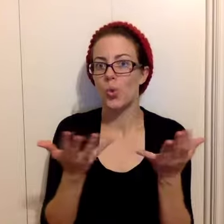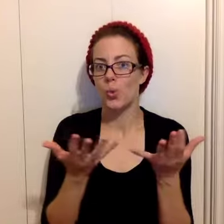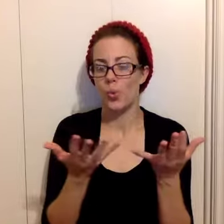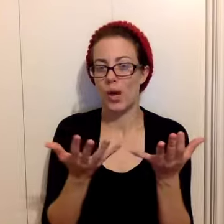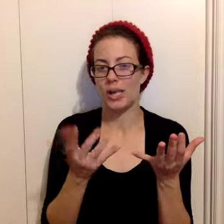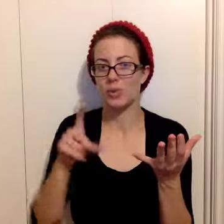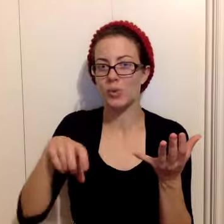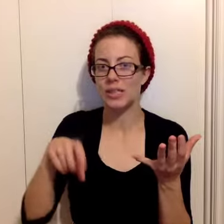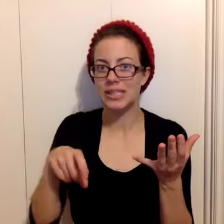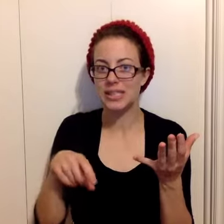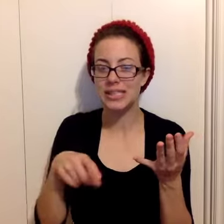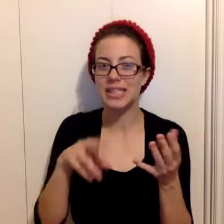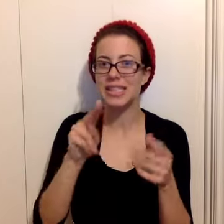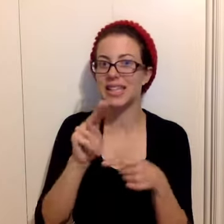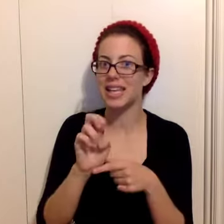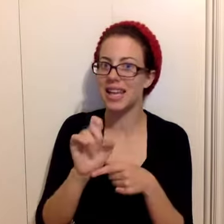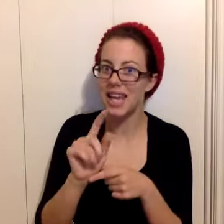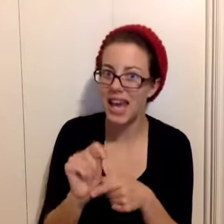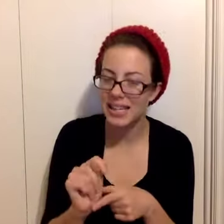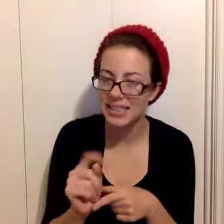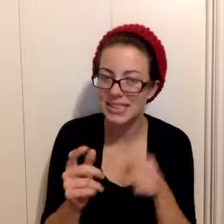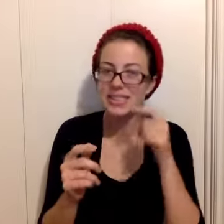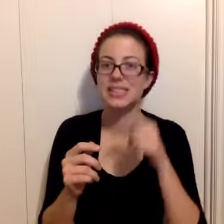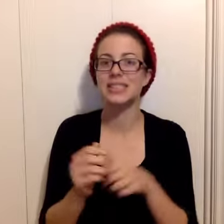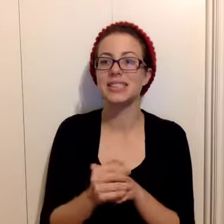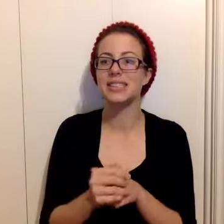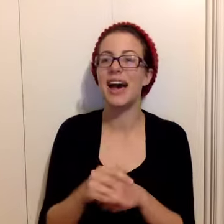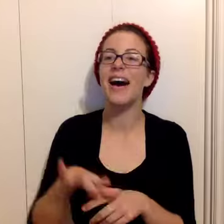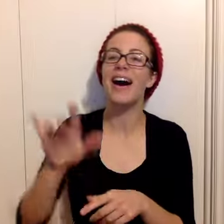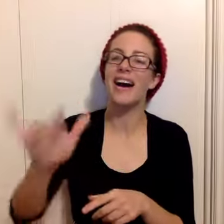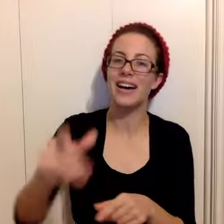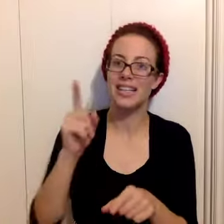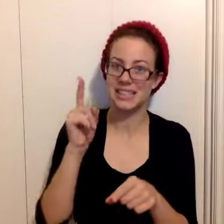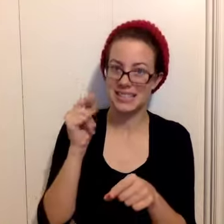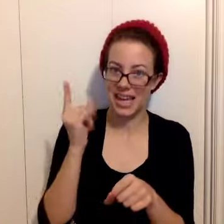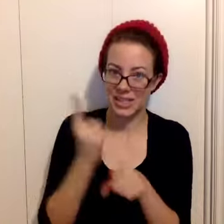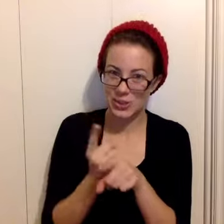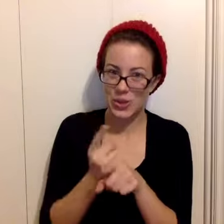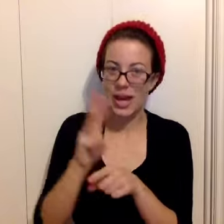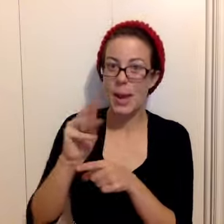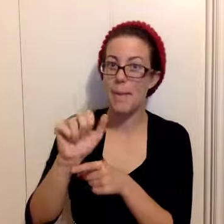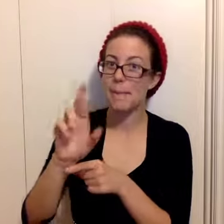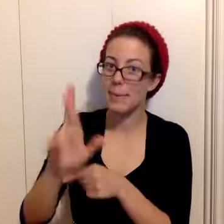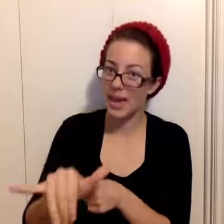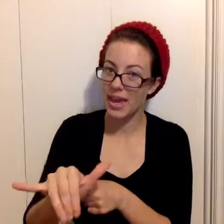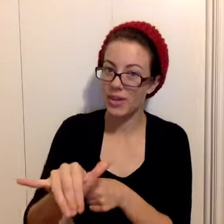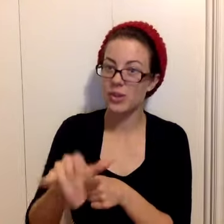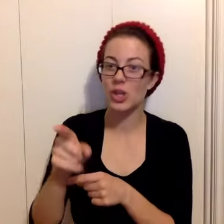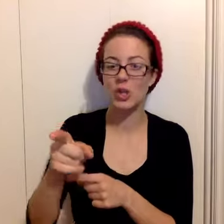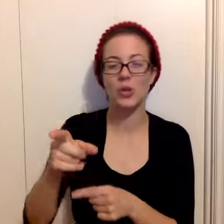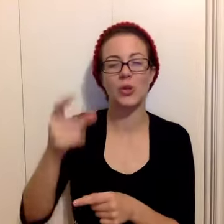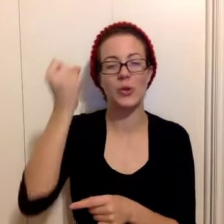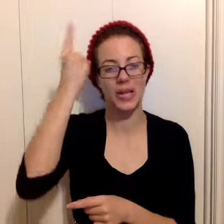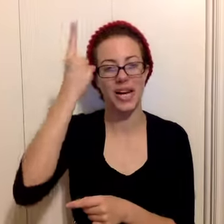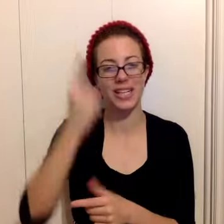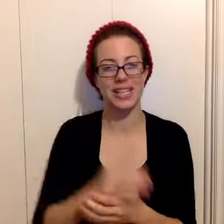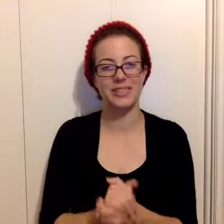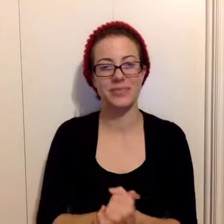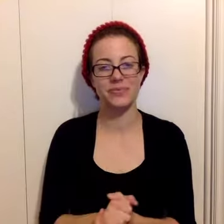That's right, Mary. You got it. We need to figure out the area of the floor,